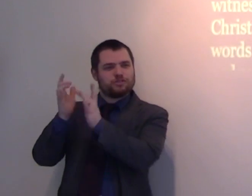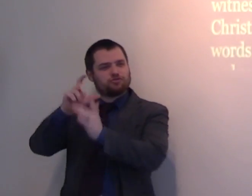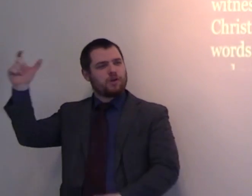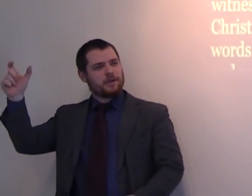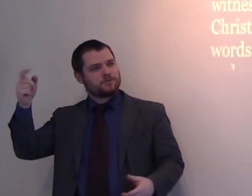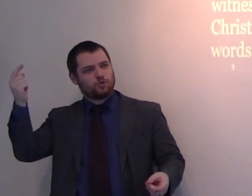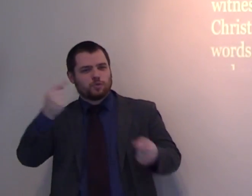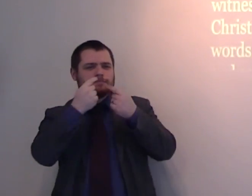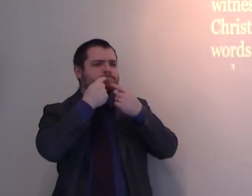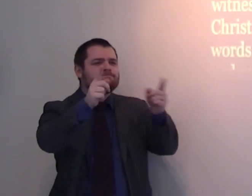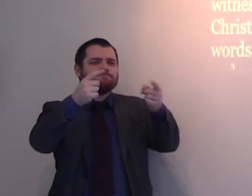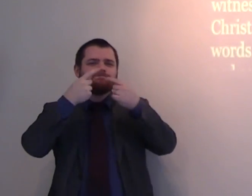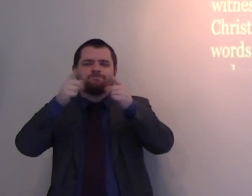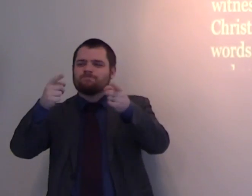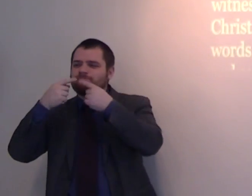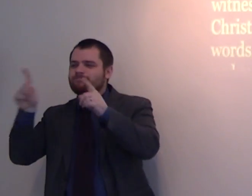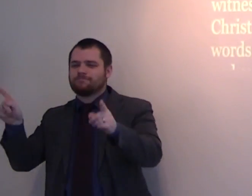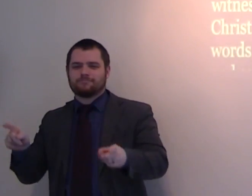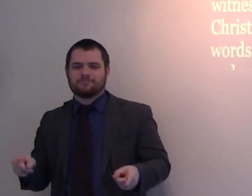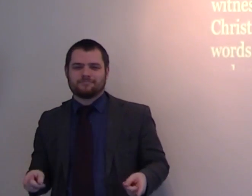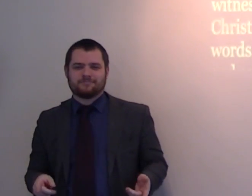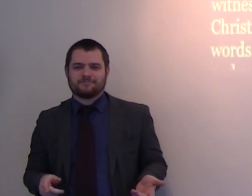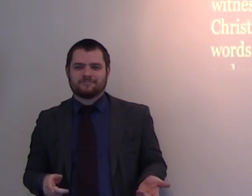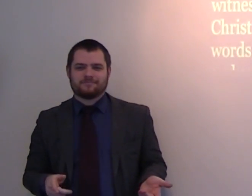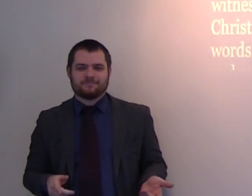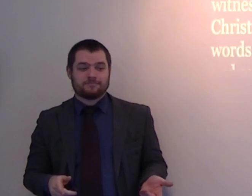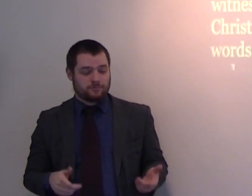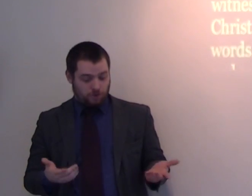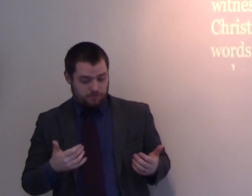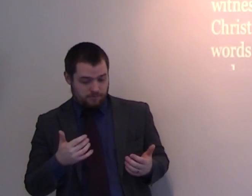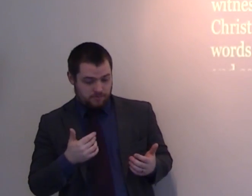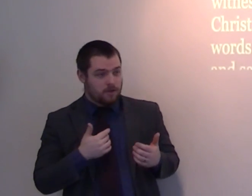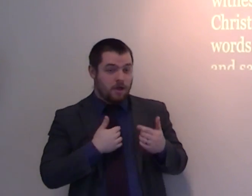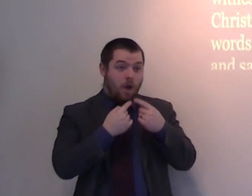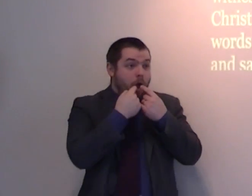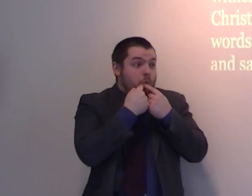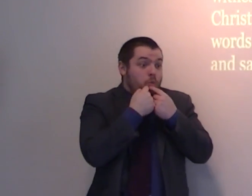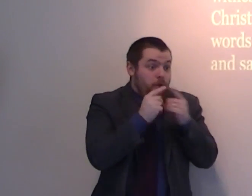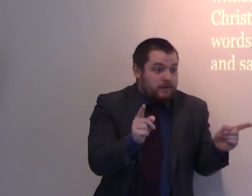Jesus Christ. When I witness, God uses my words.